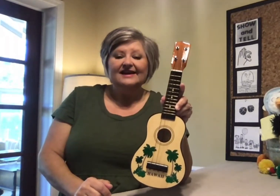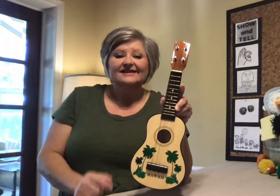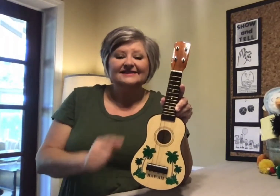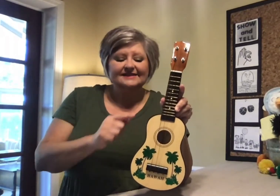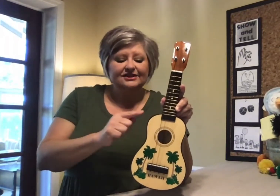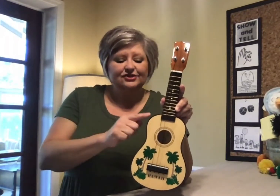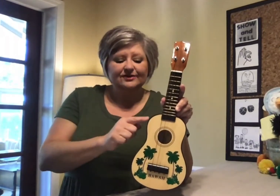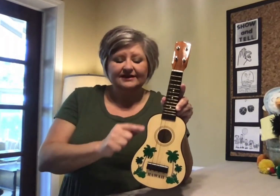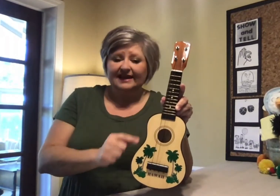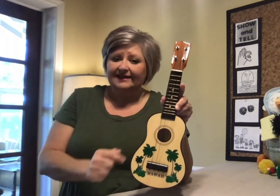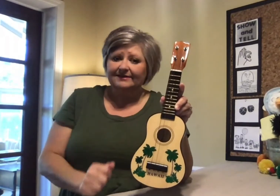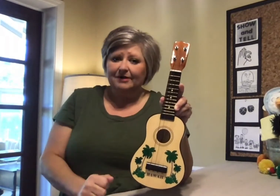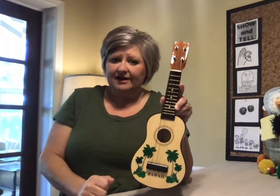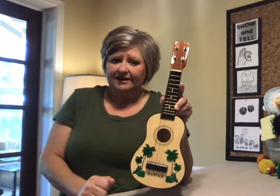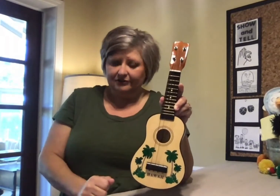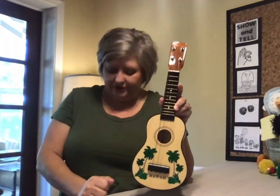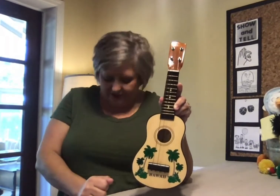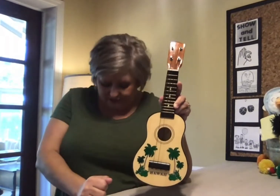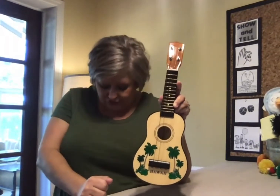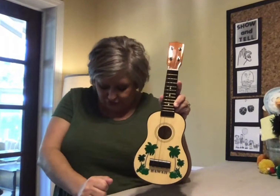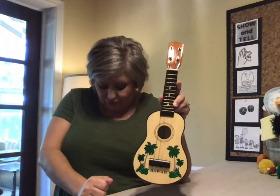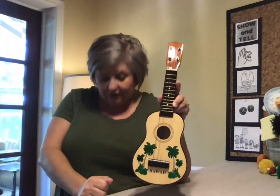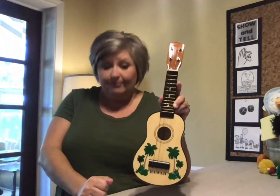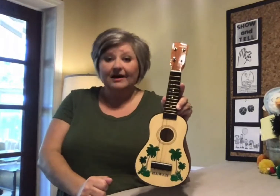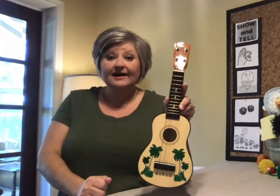Does the ukulele body look like your body?